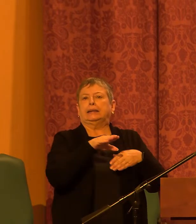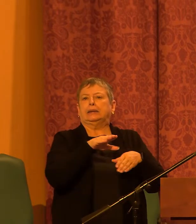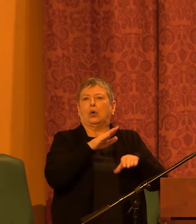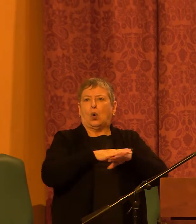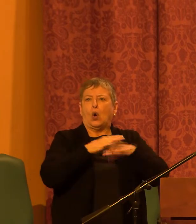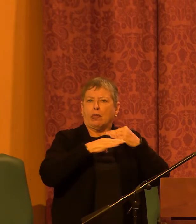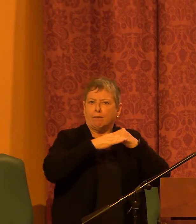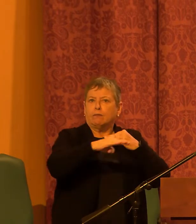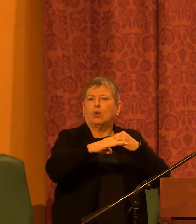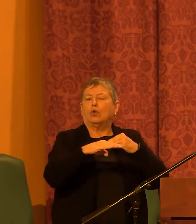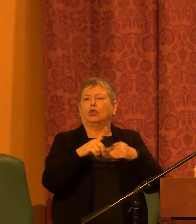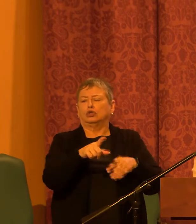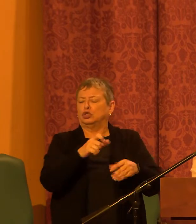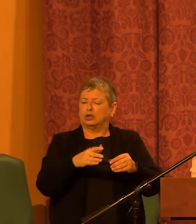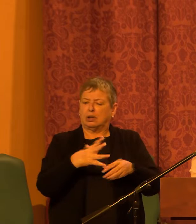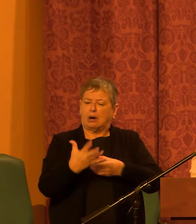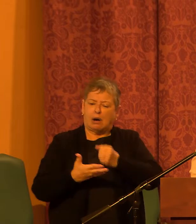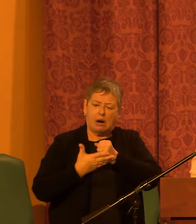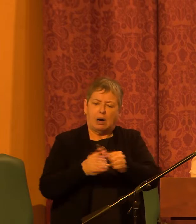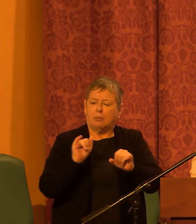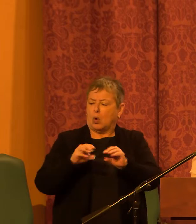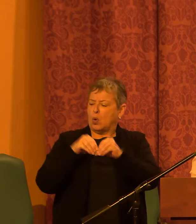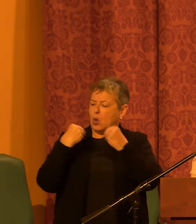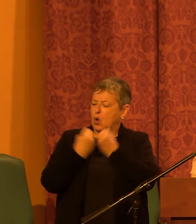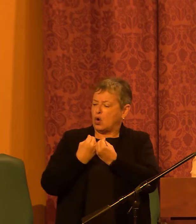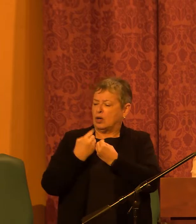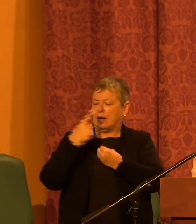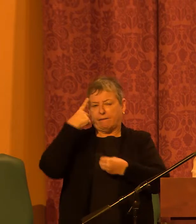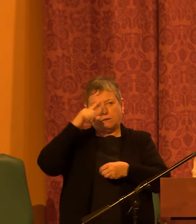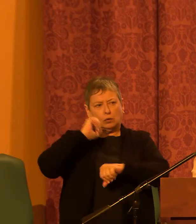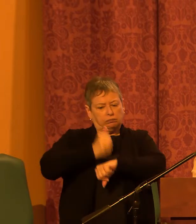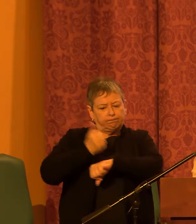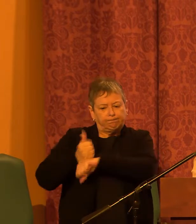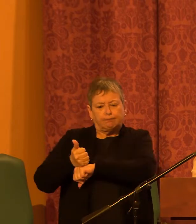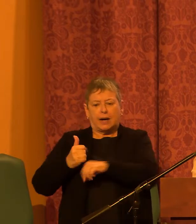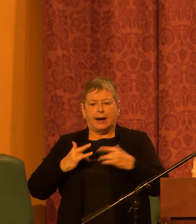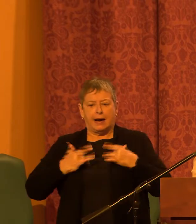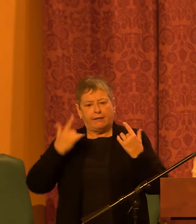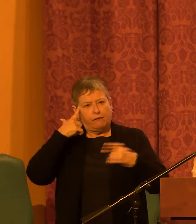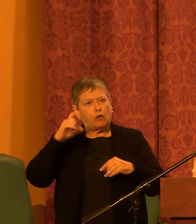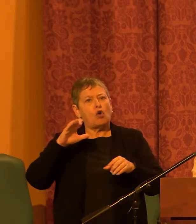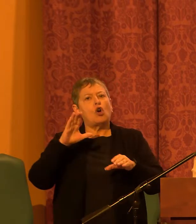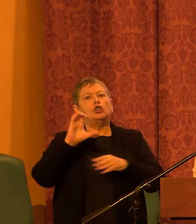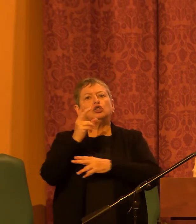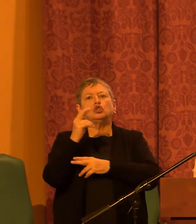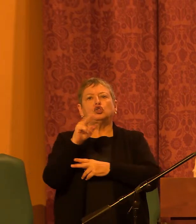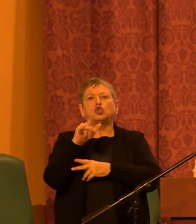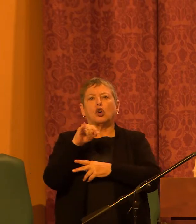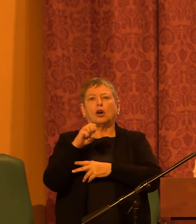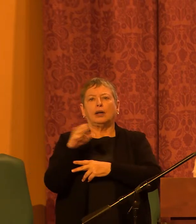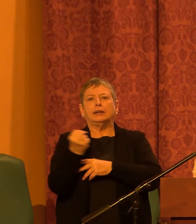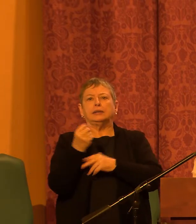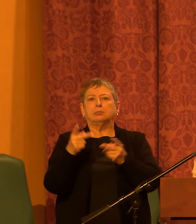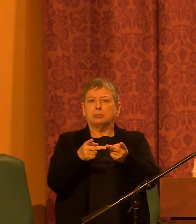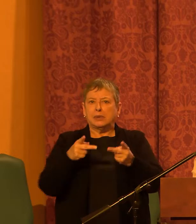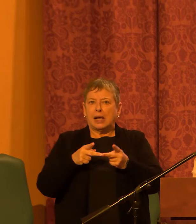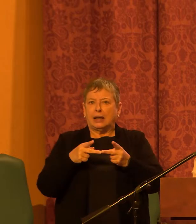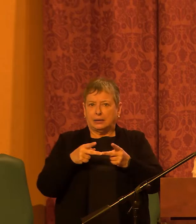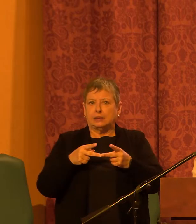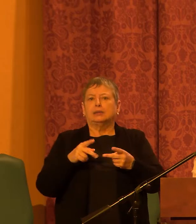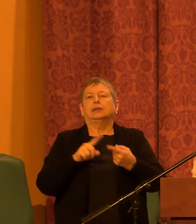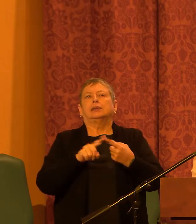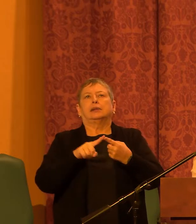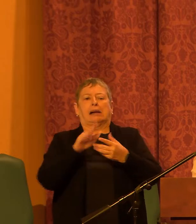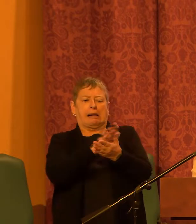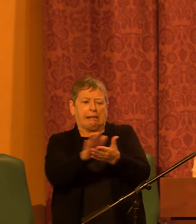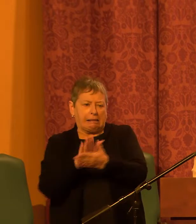been indispensable to the organization, from setting up activities for Charlie's Place clients, cleaning and organizing